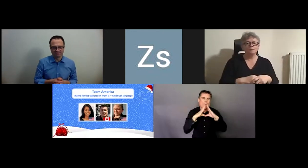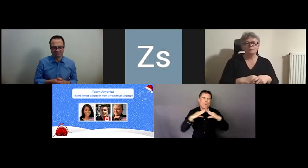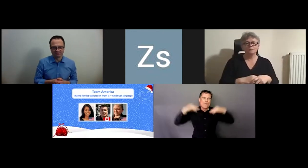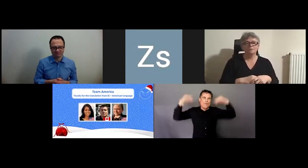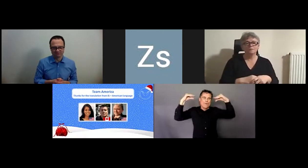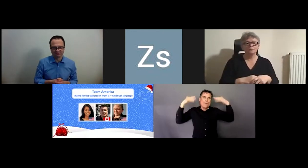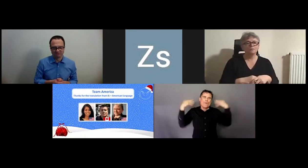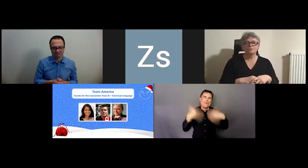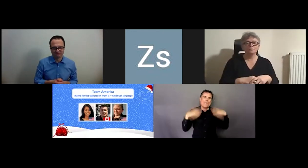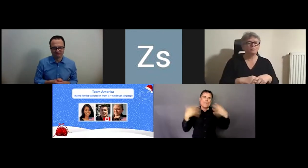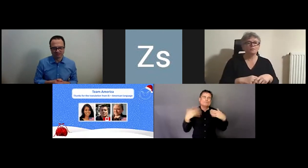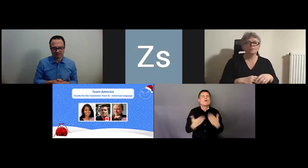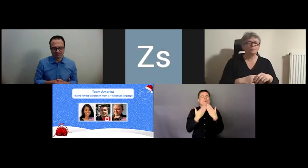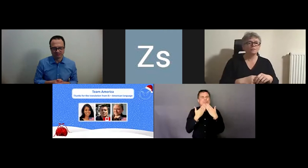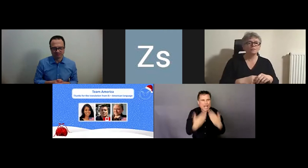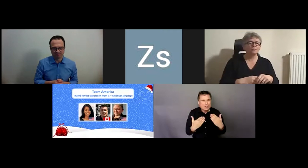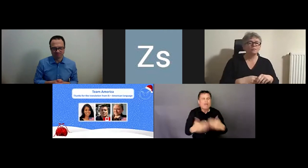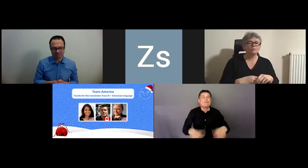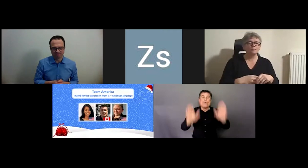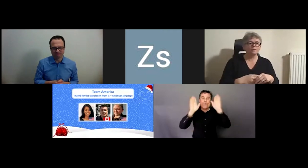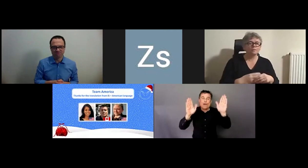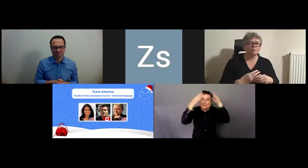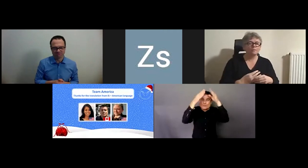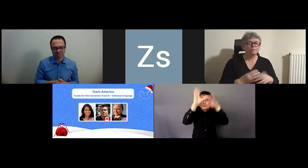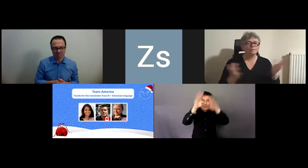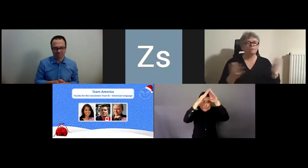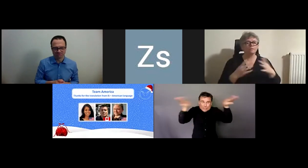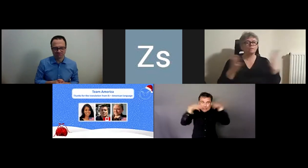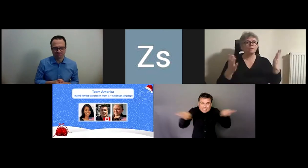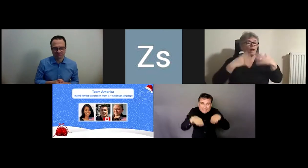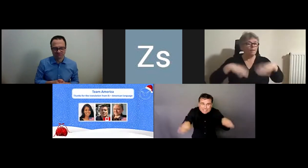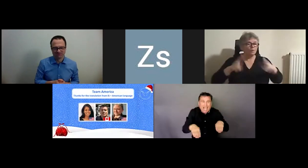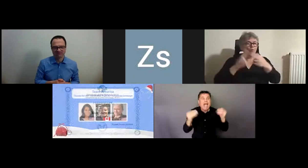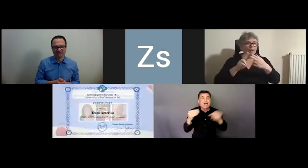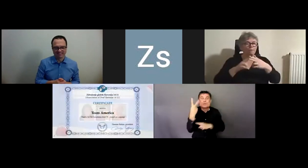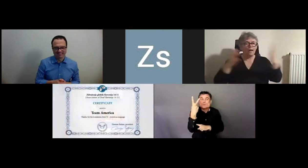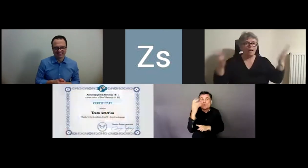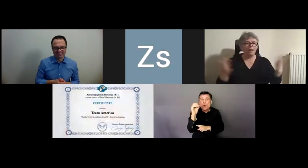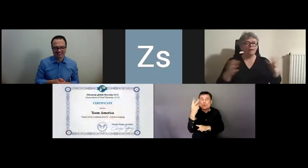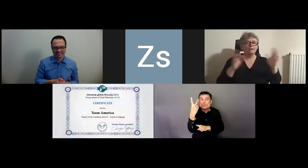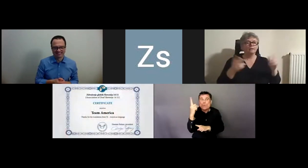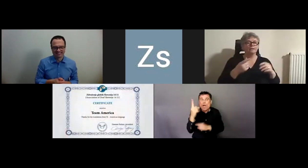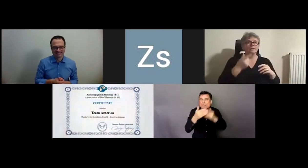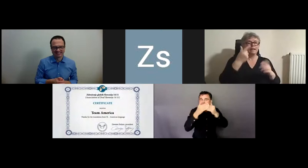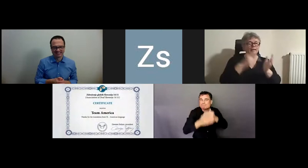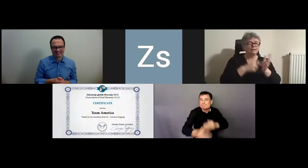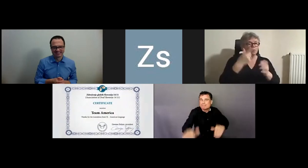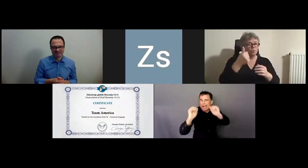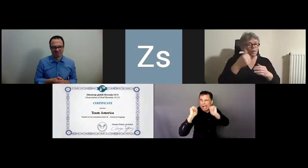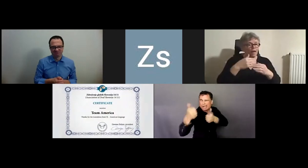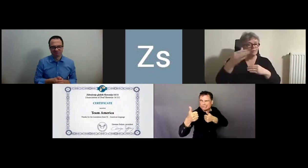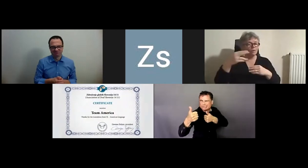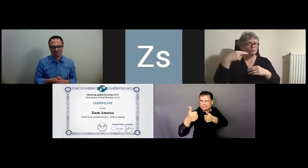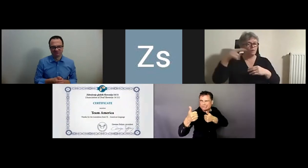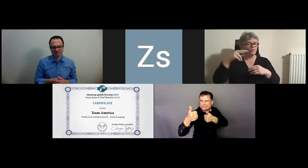that all these deaf interpreters, oh, it makes me so happy to see all these deaf interpreters. Merry Christmas to everyone,